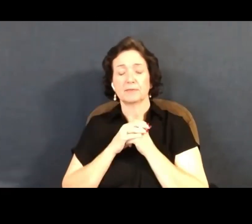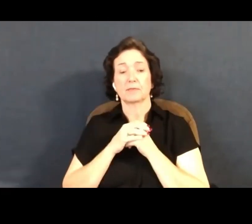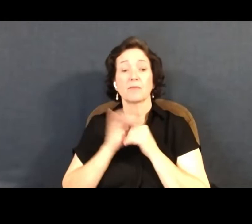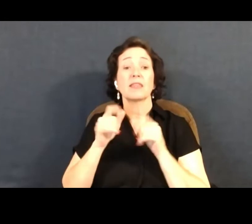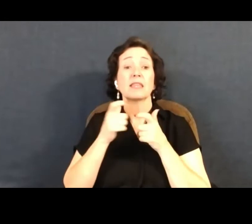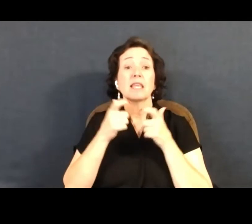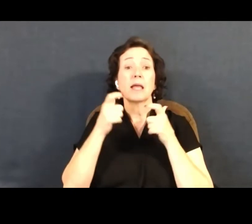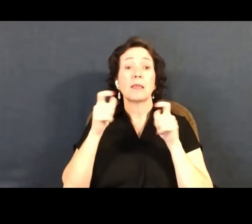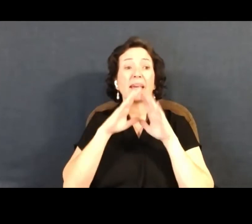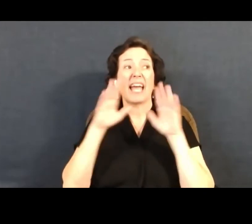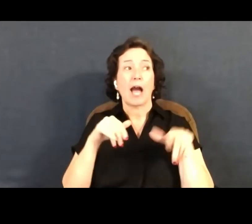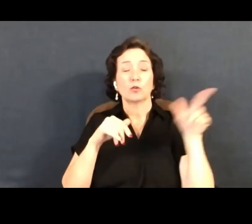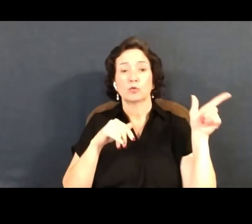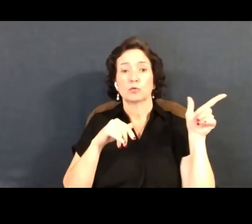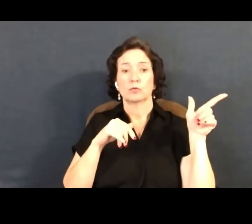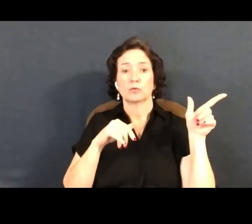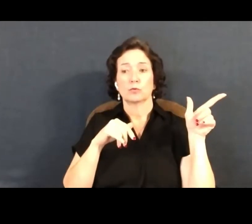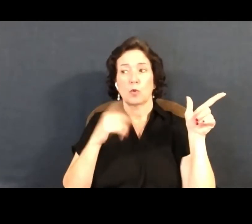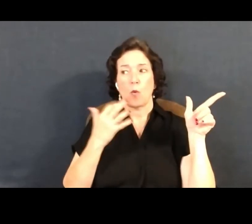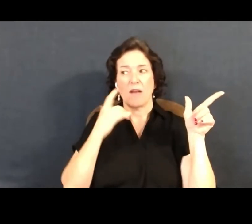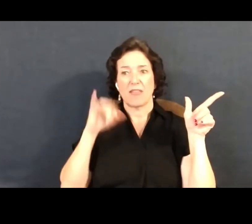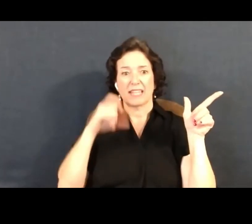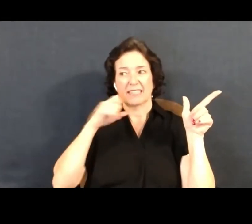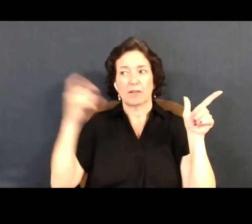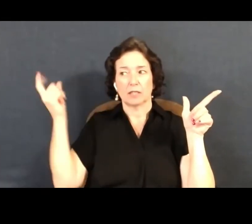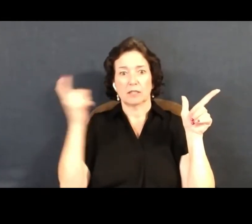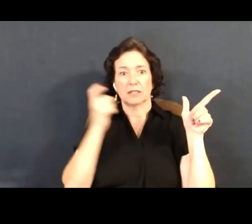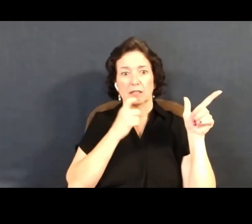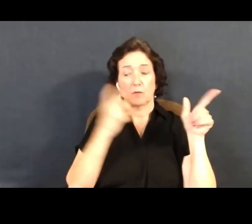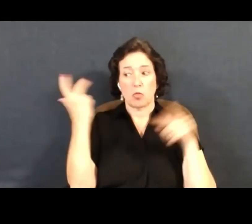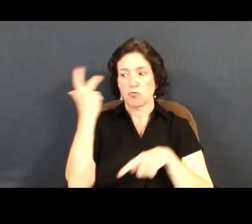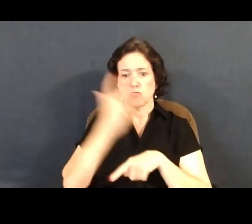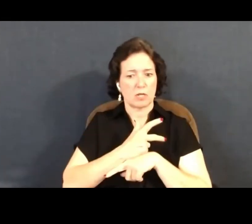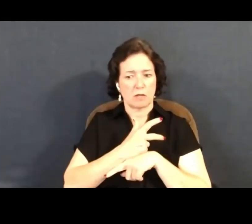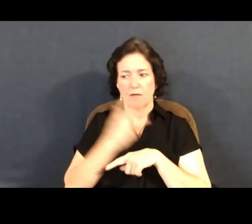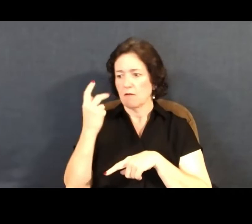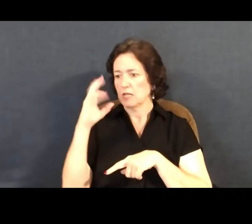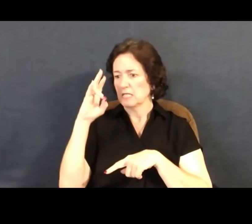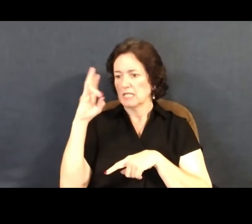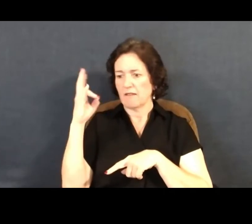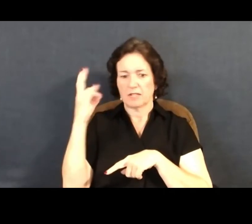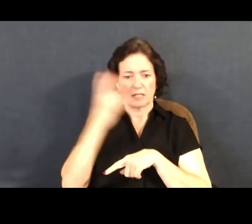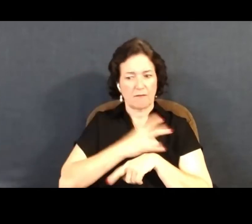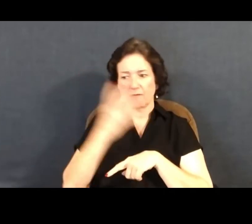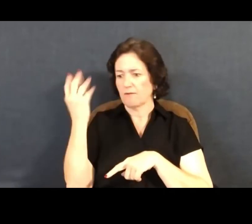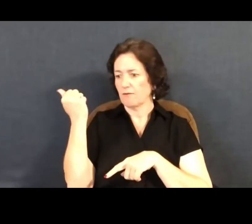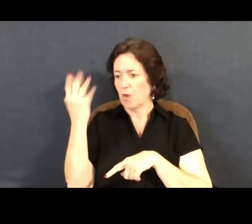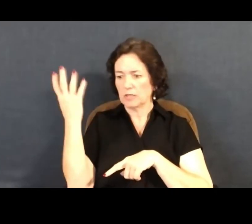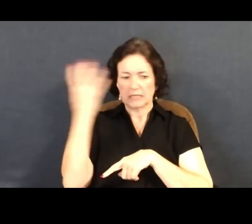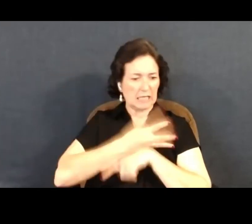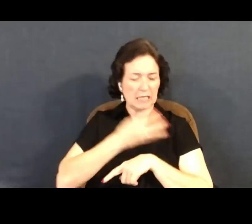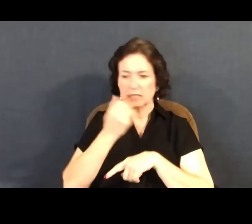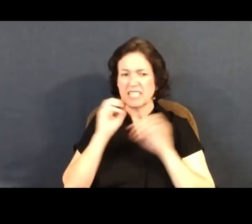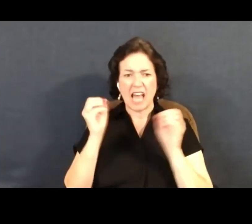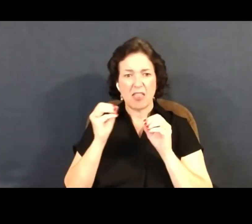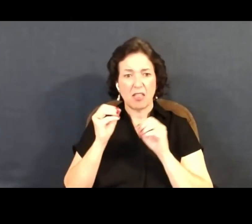the return of the silver menorah. It didn't happen, not after 3 days, not after 7 or 14. "Maybe